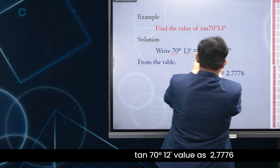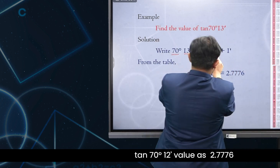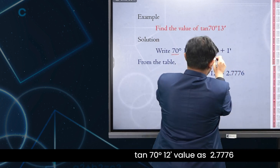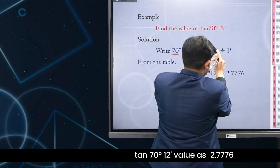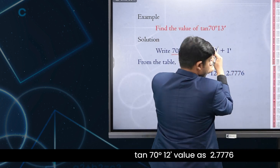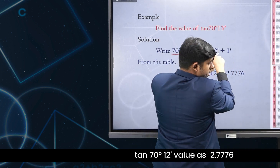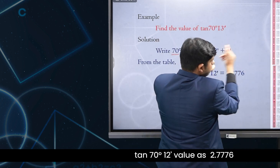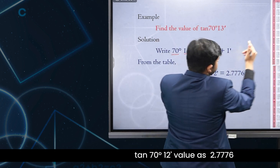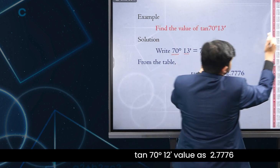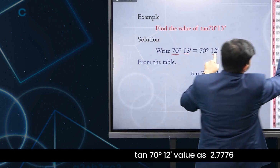2.7776.